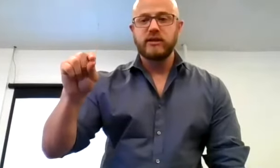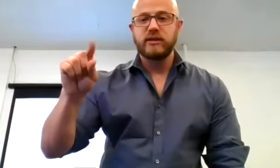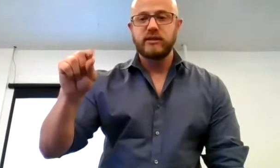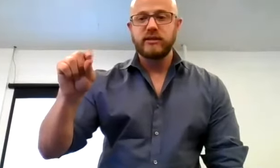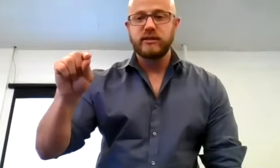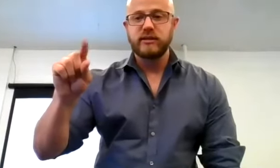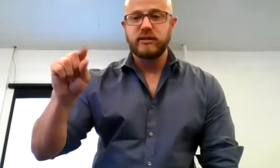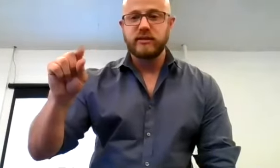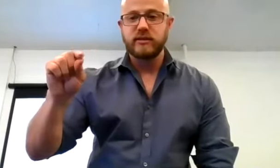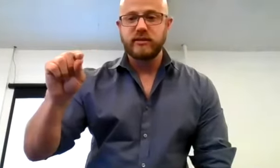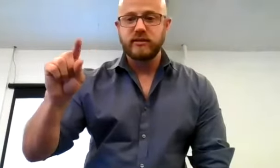20.